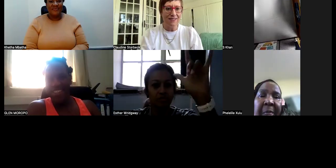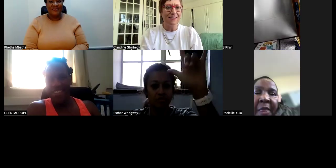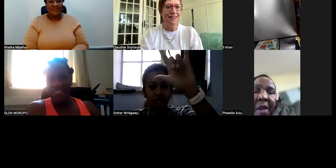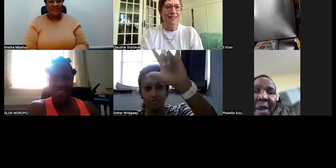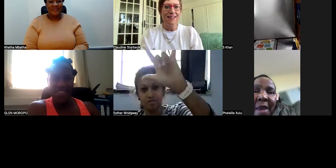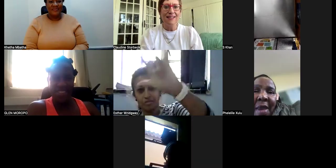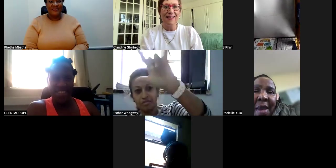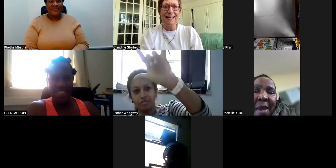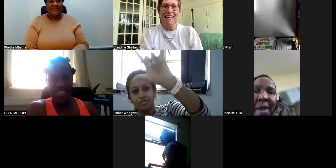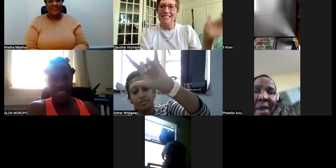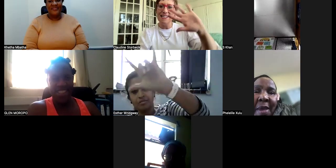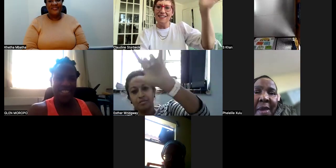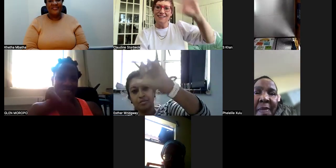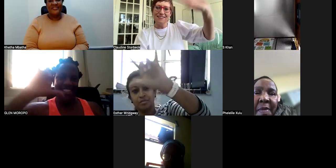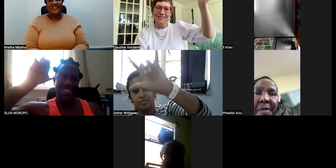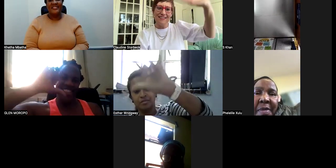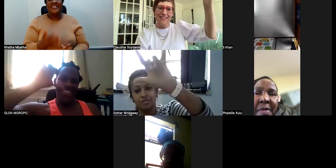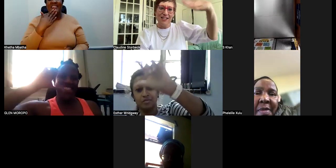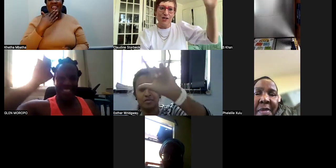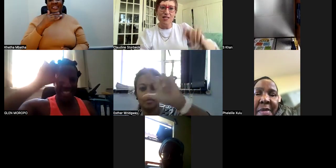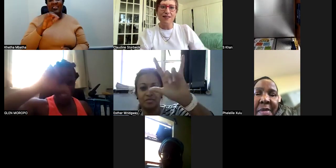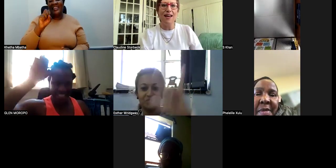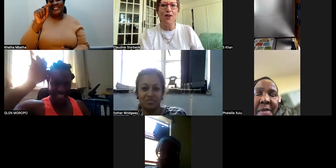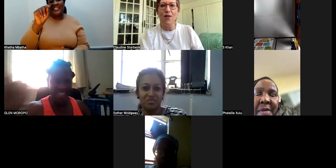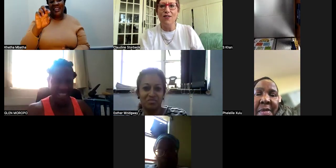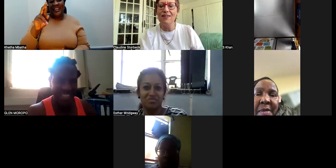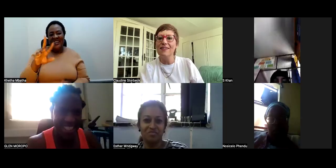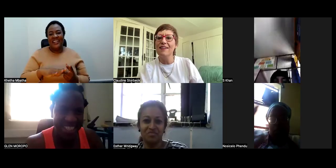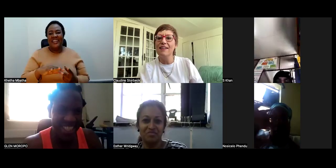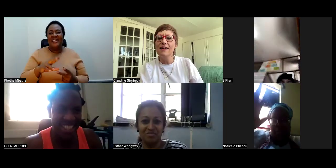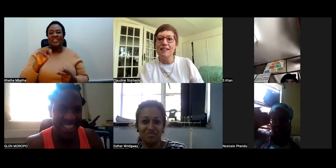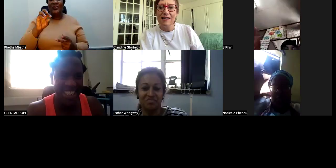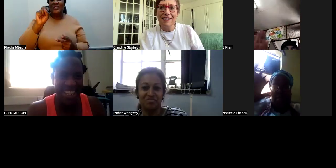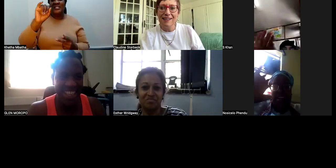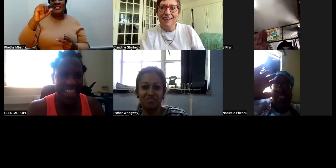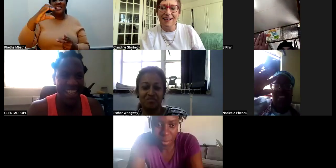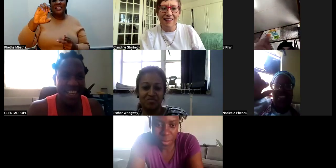Pelile. Thanks, Esther. Nosikelo.